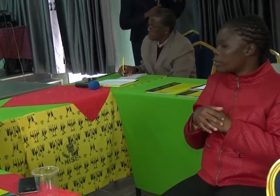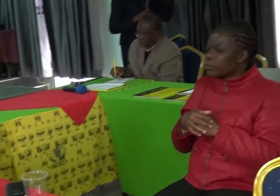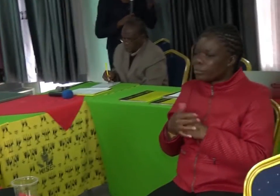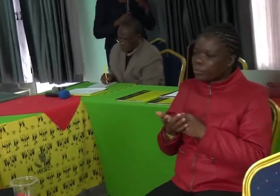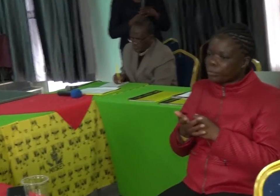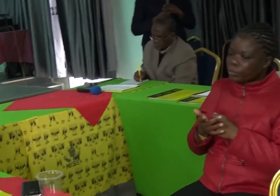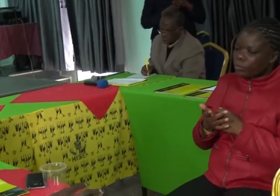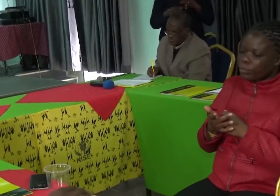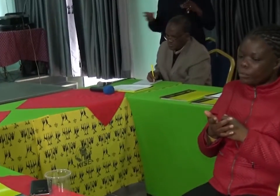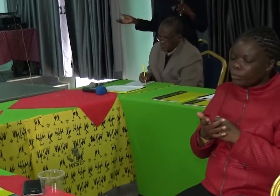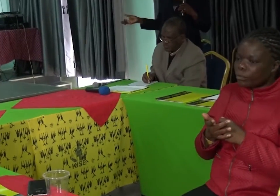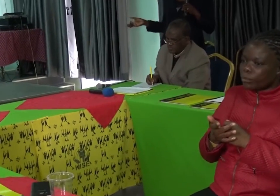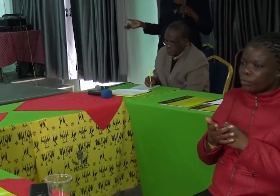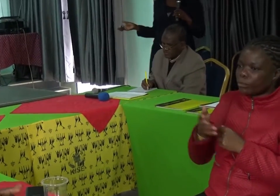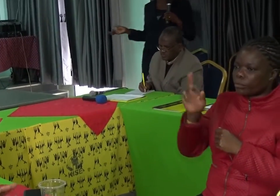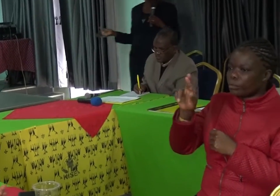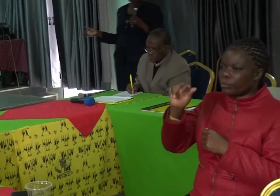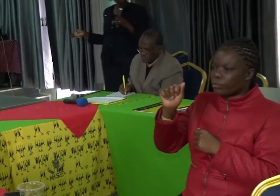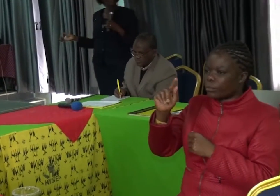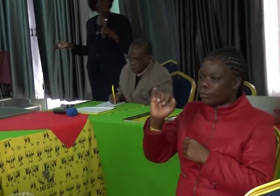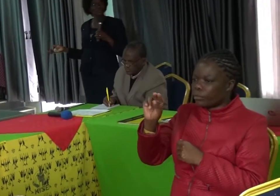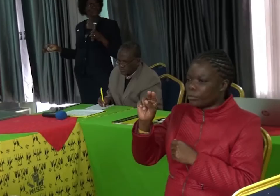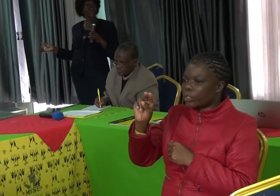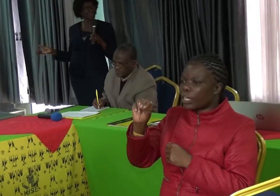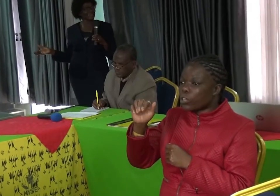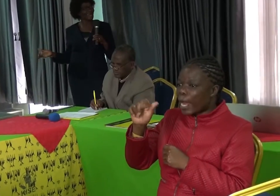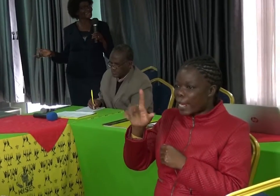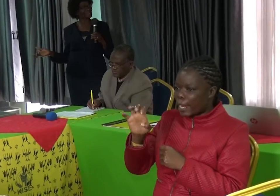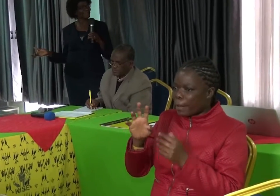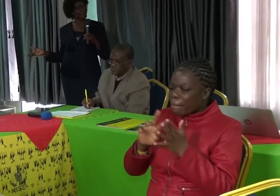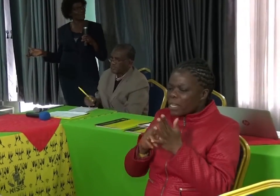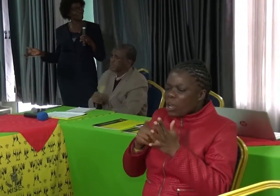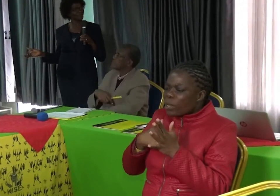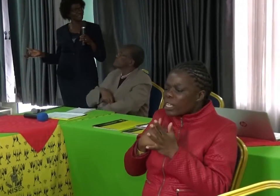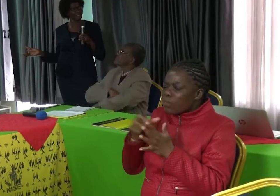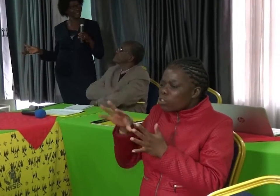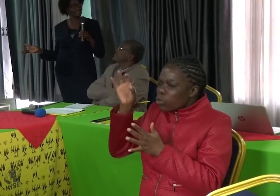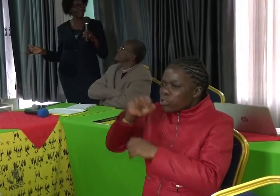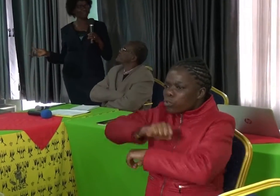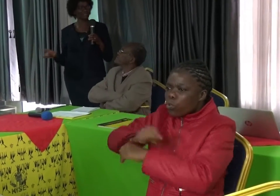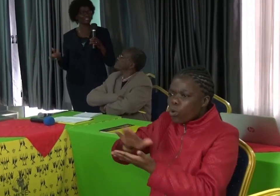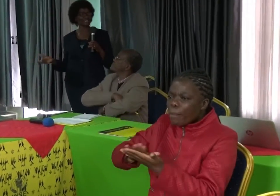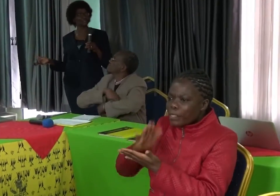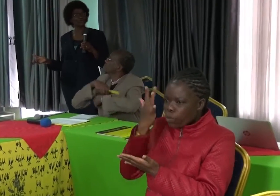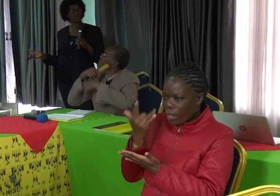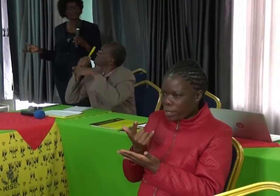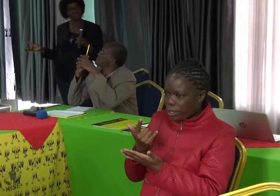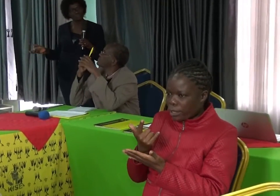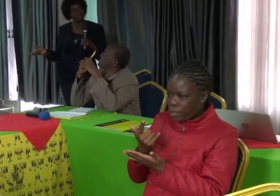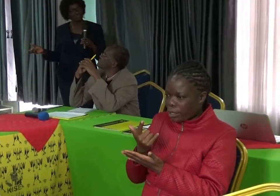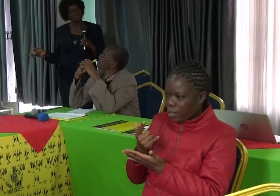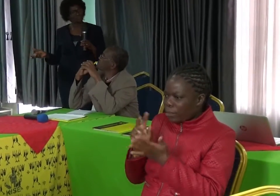why have we chosen school-based? The Commonwealth of Learning has money. Why not say some 4 teachers